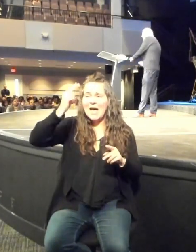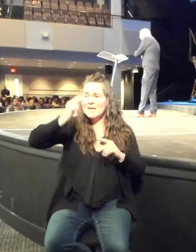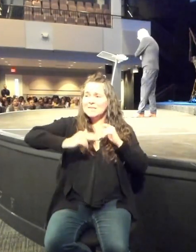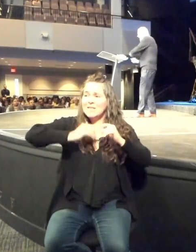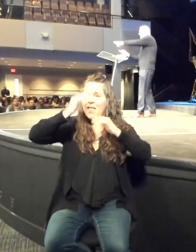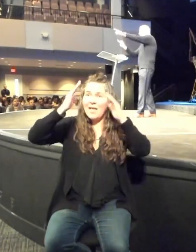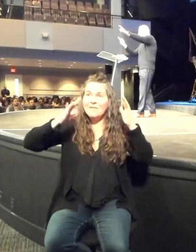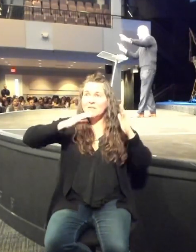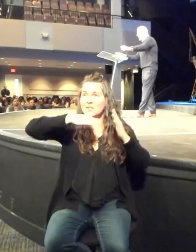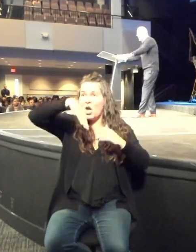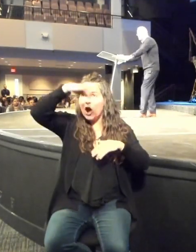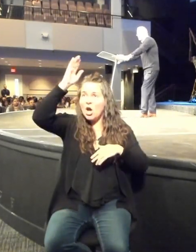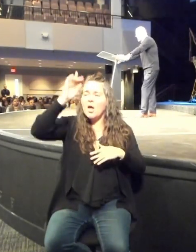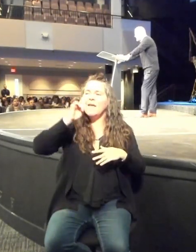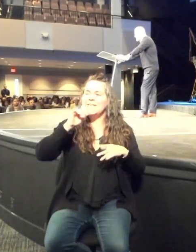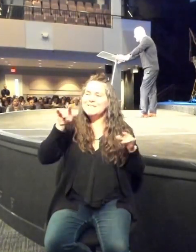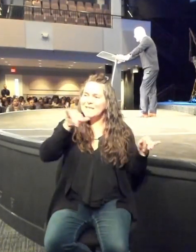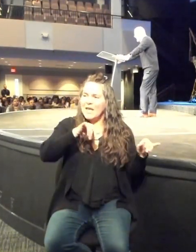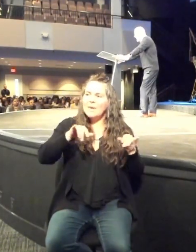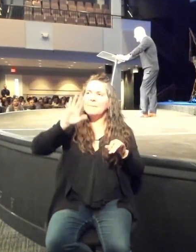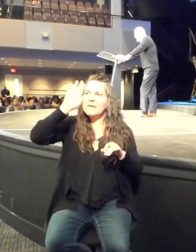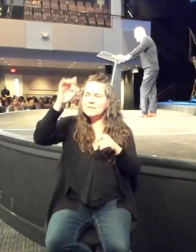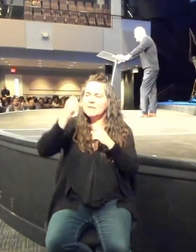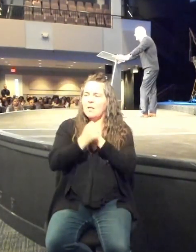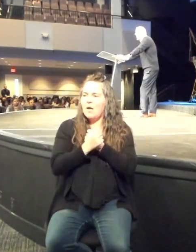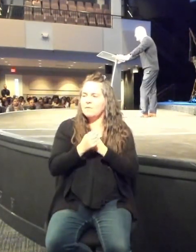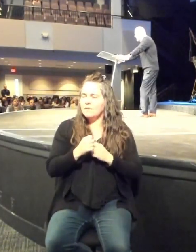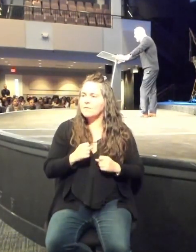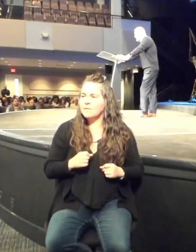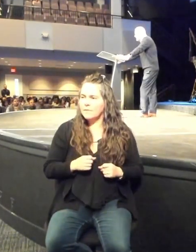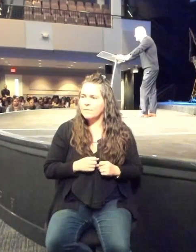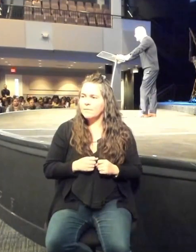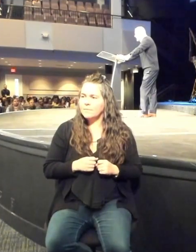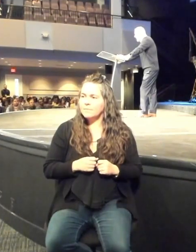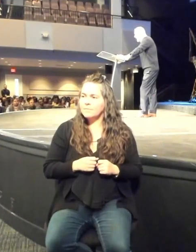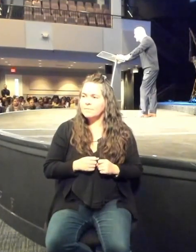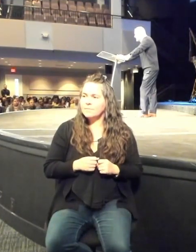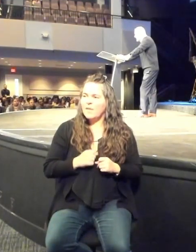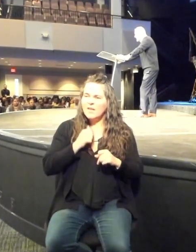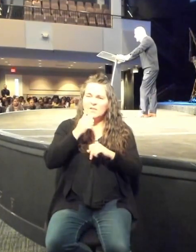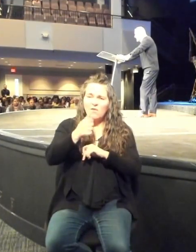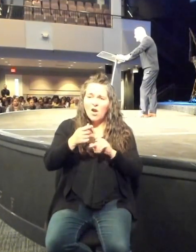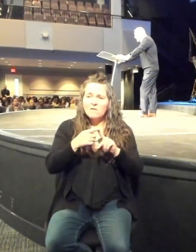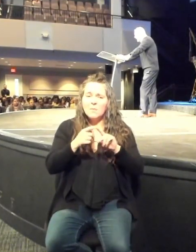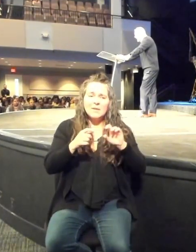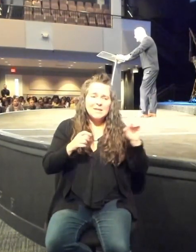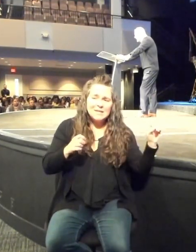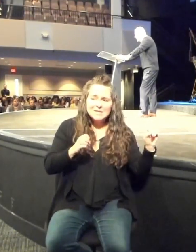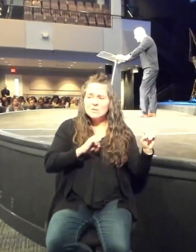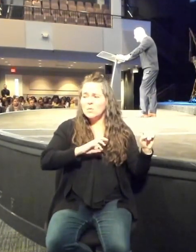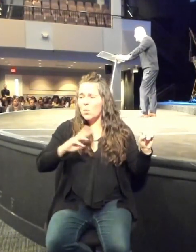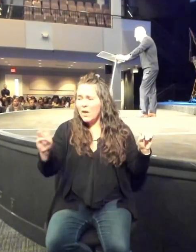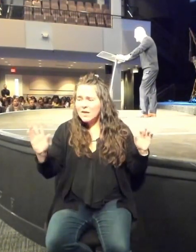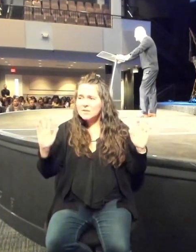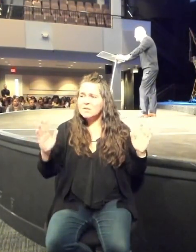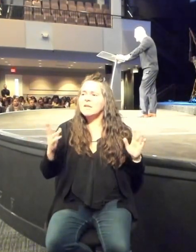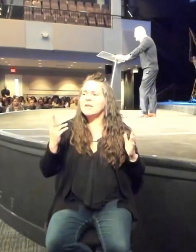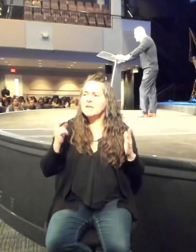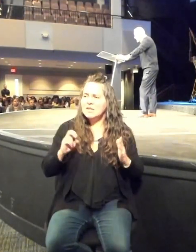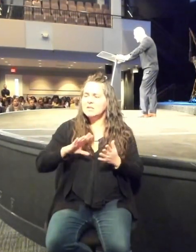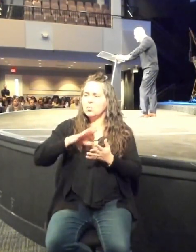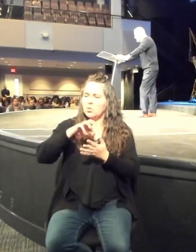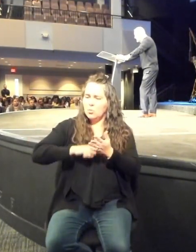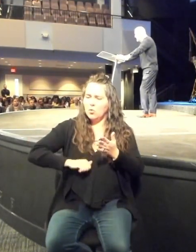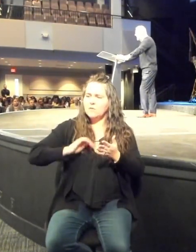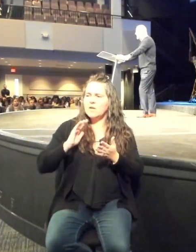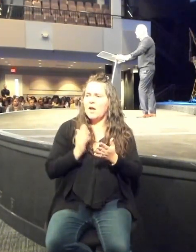so great is his love for those who fear him. As far as the east is from the west, so far as he removed our transgressions